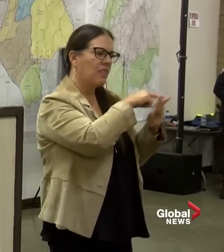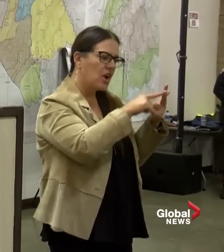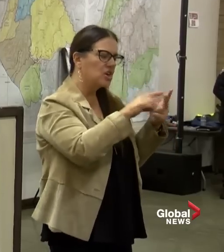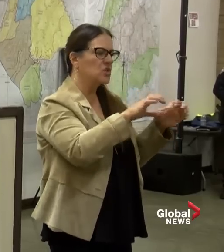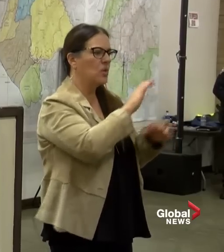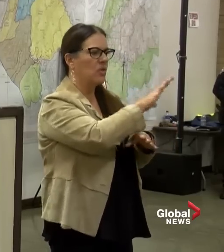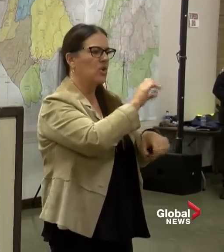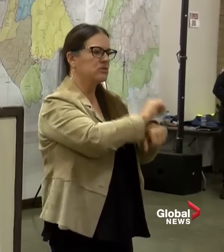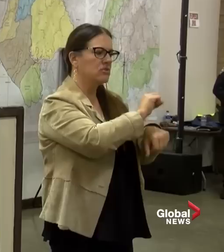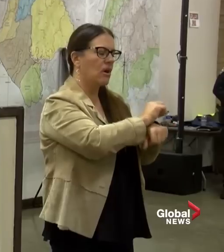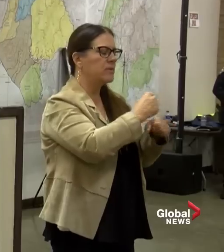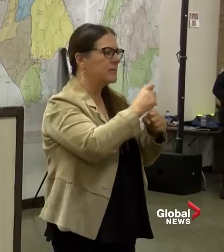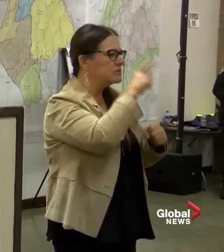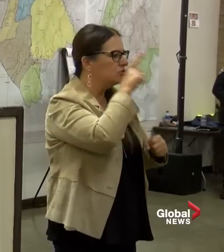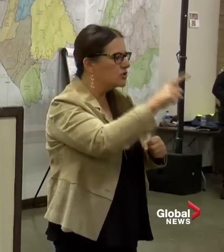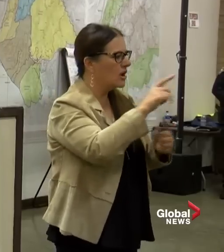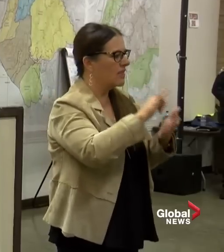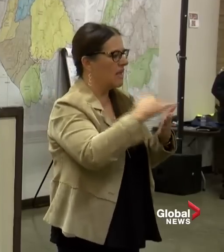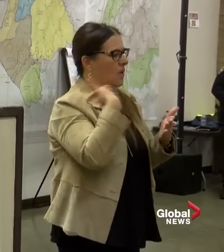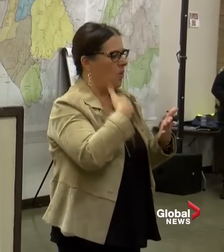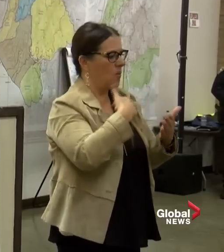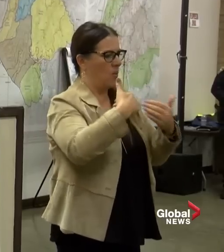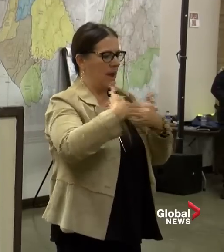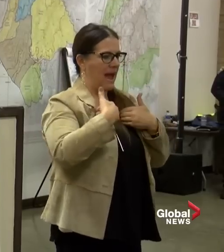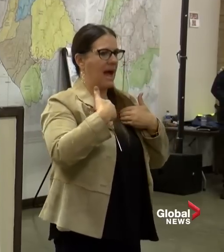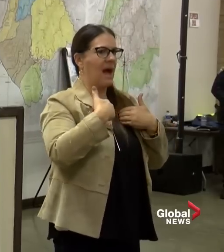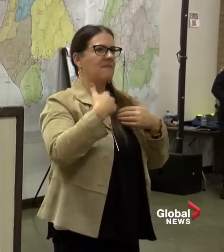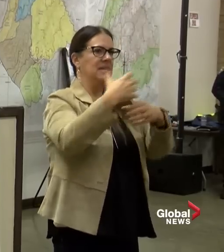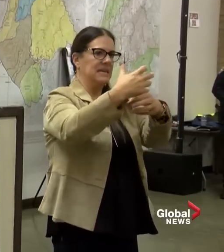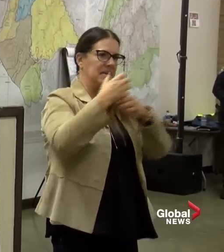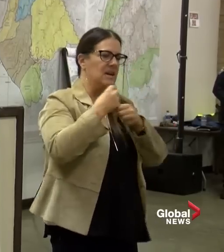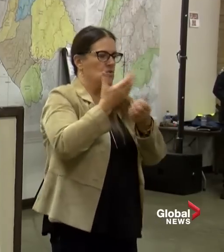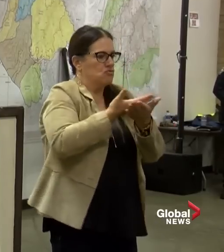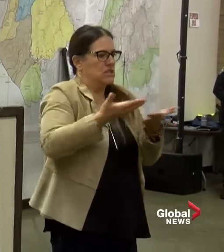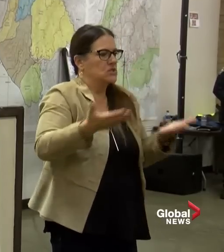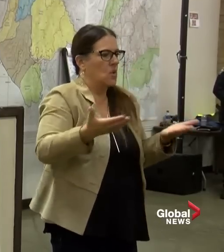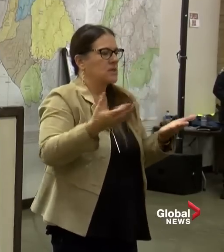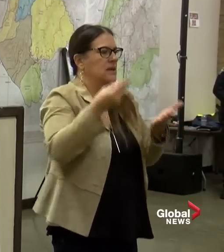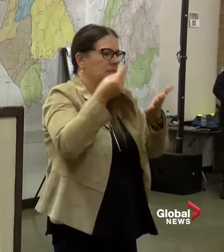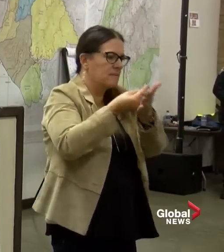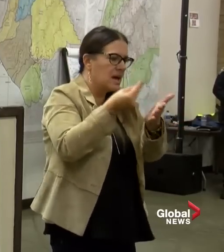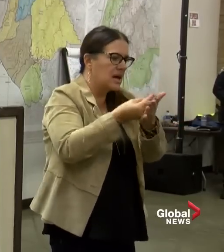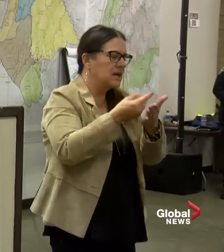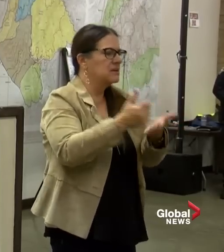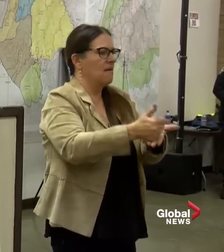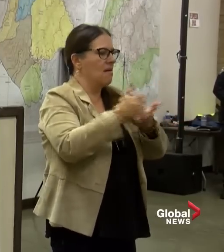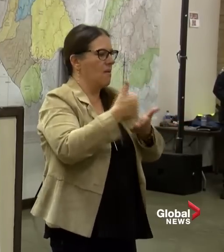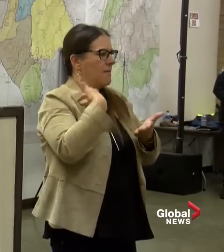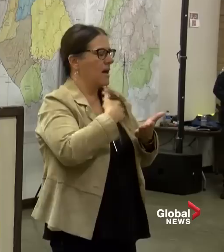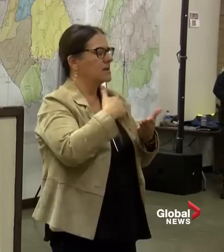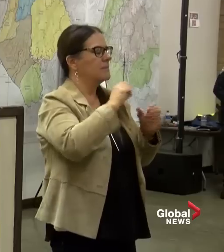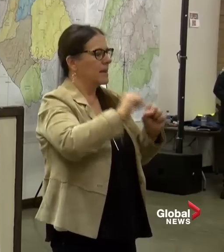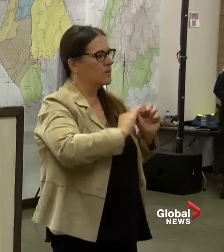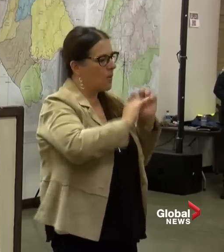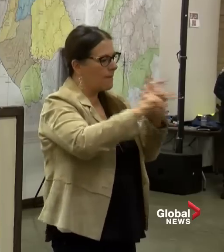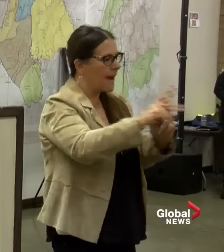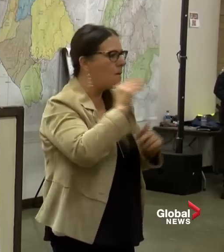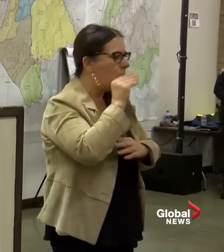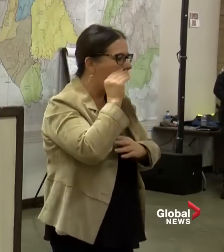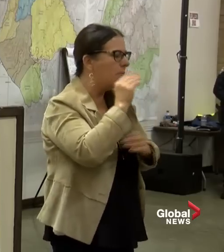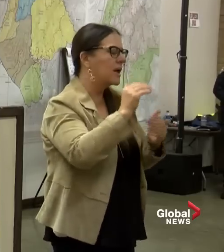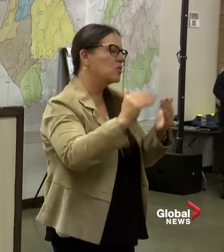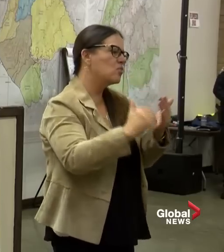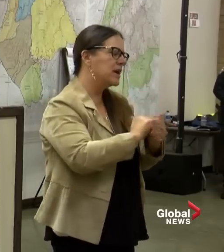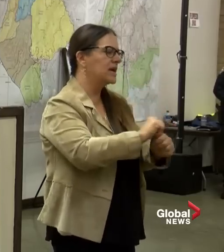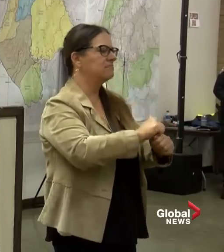to make sure that we have the resources and the funding that we need to get back into our homes and reestablish our